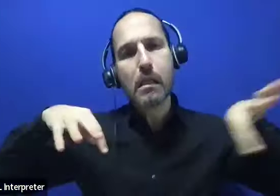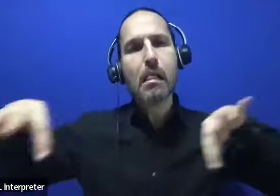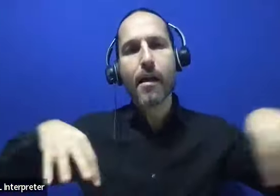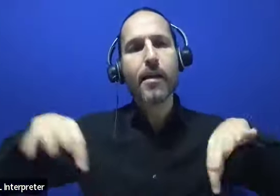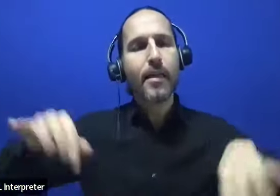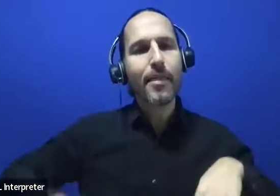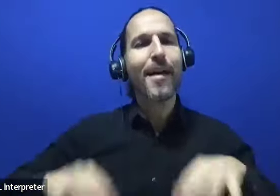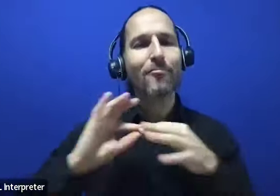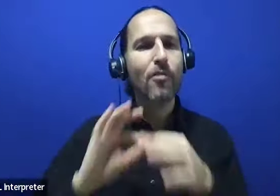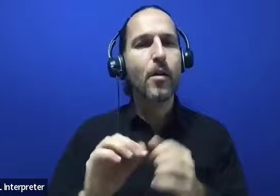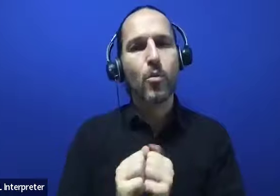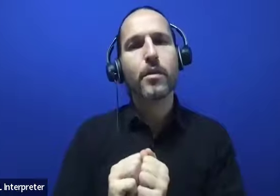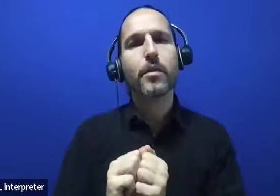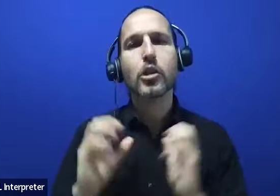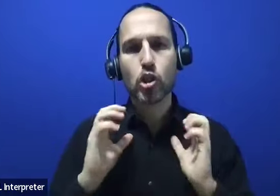would see in charge.